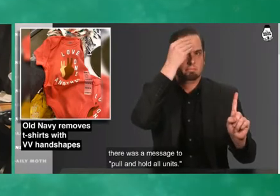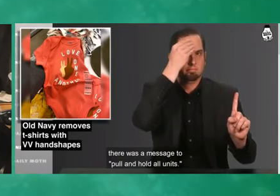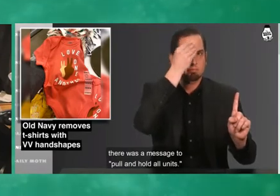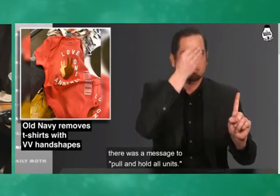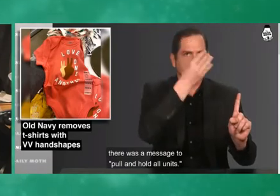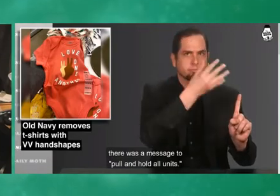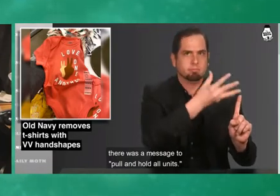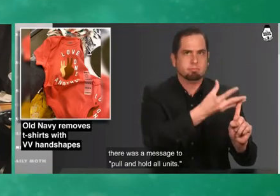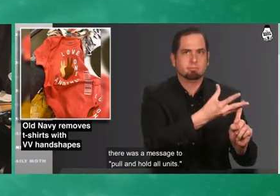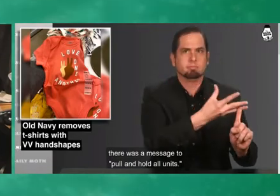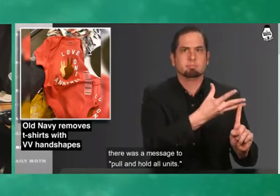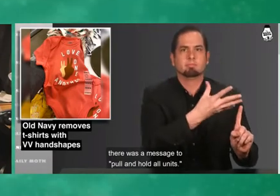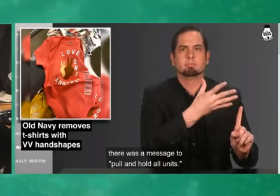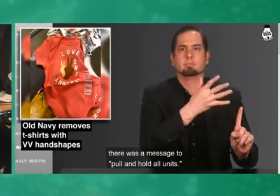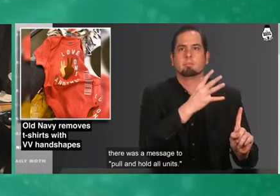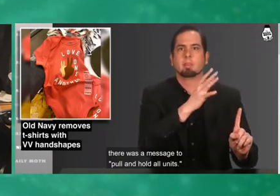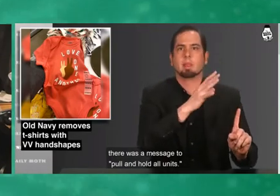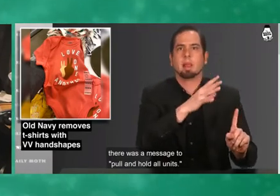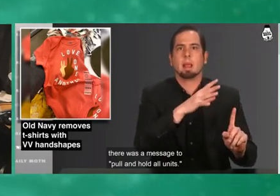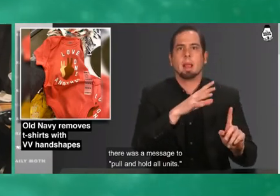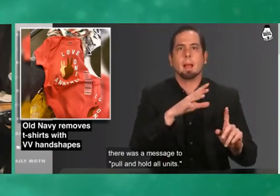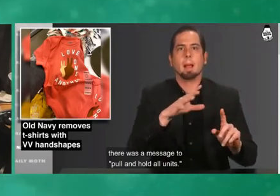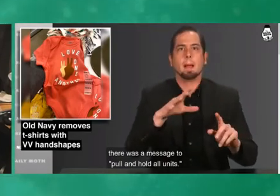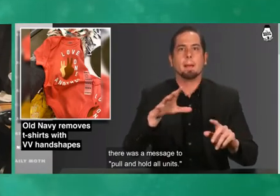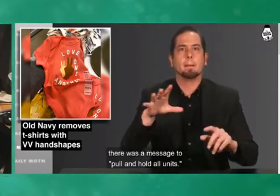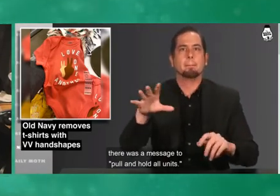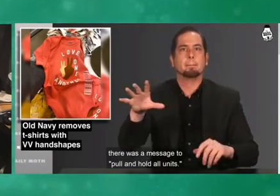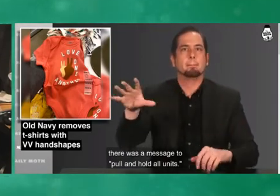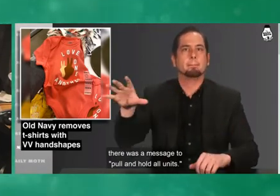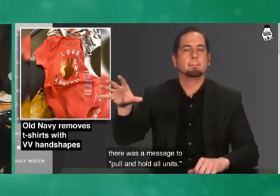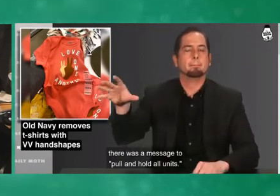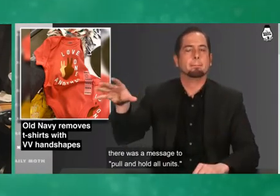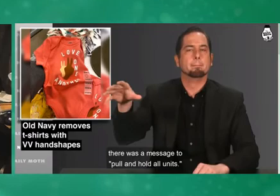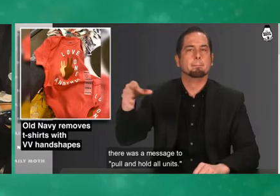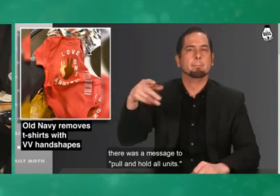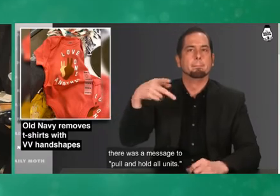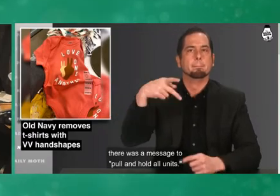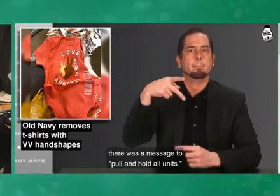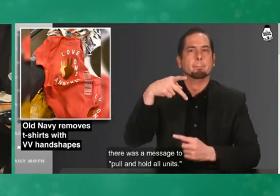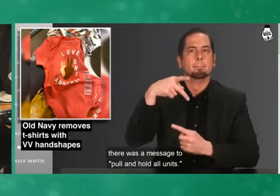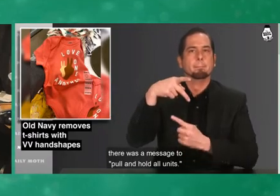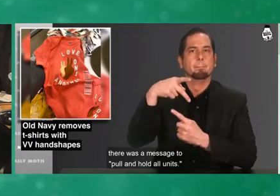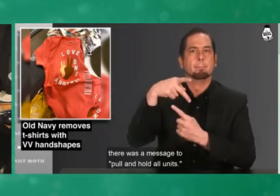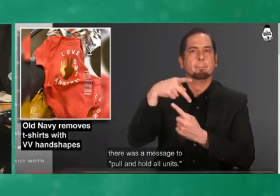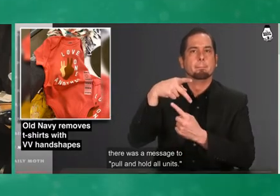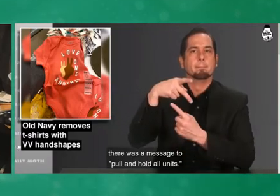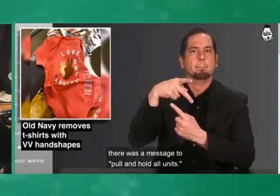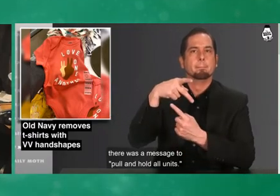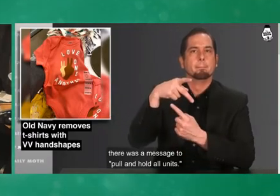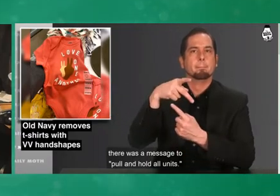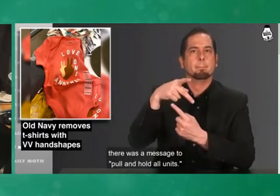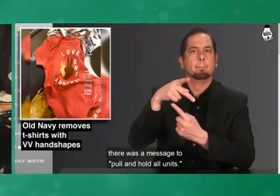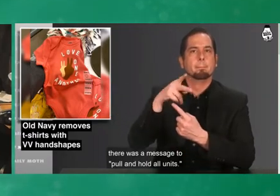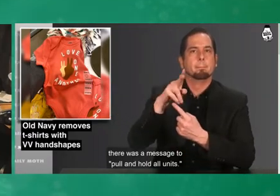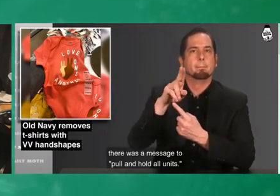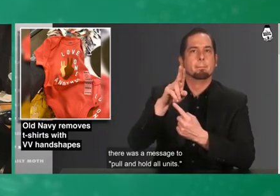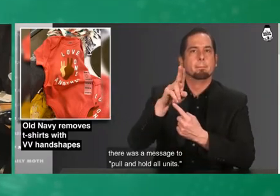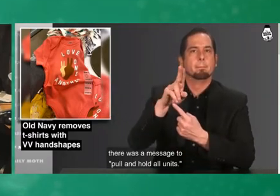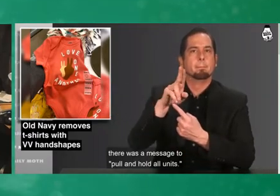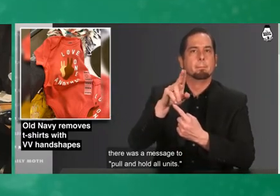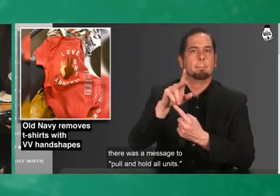They got this message. They were told this message, or they got informed that